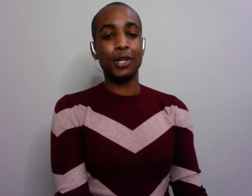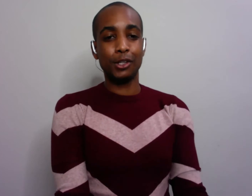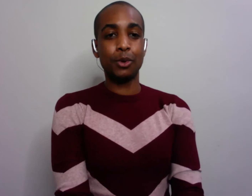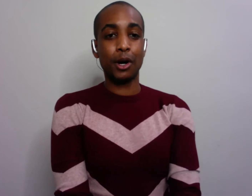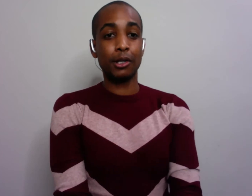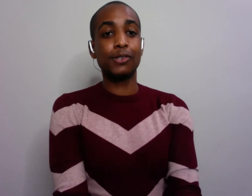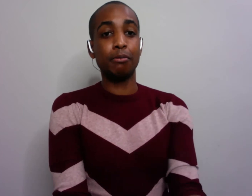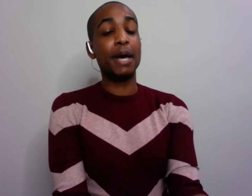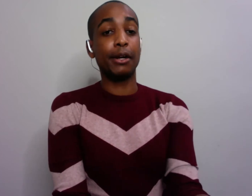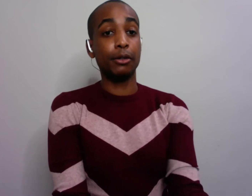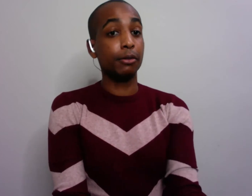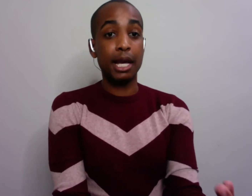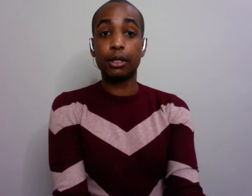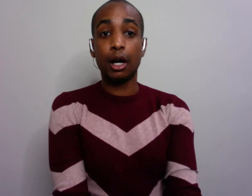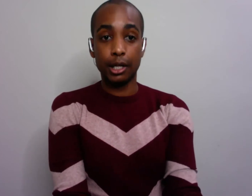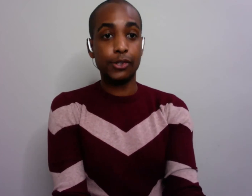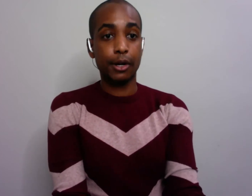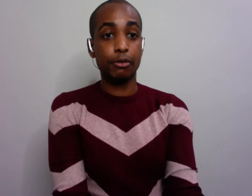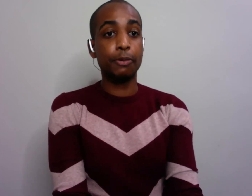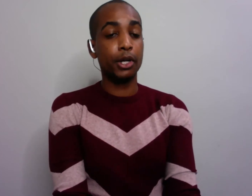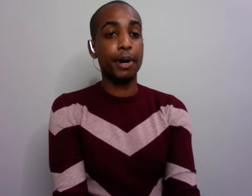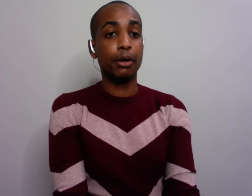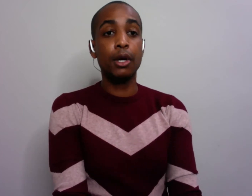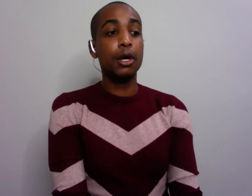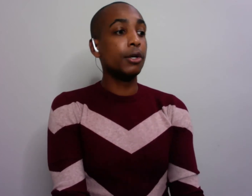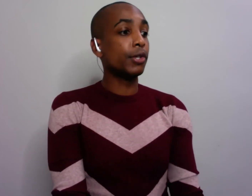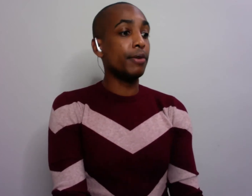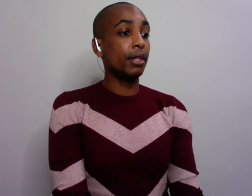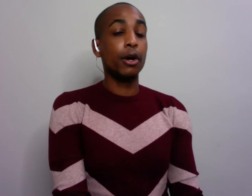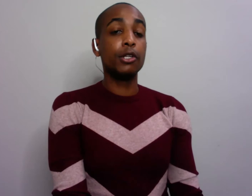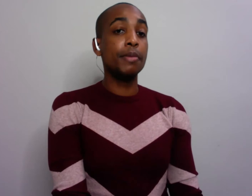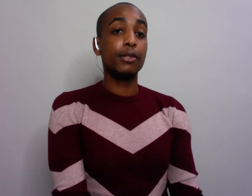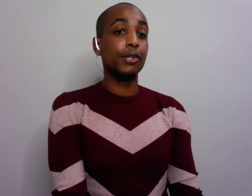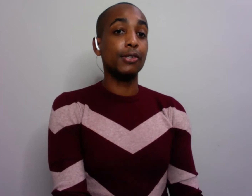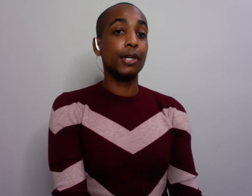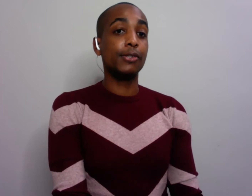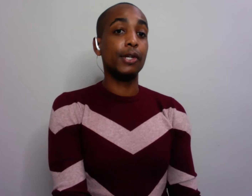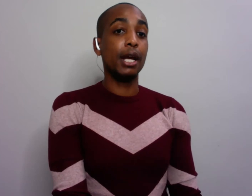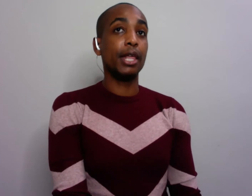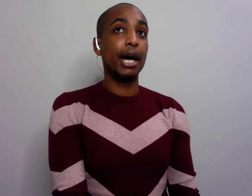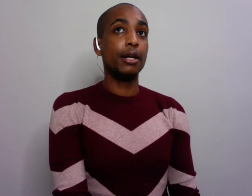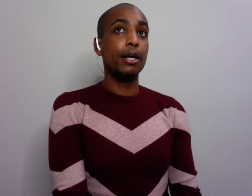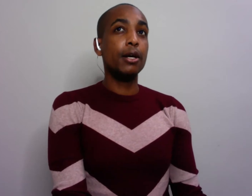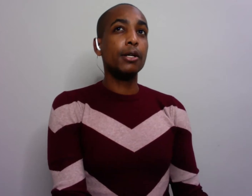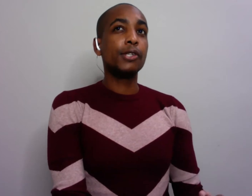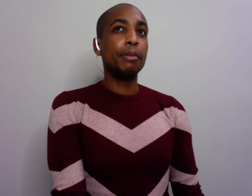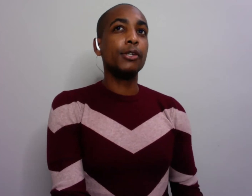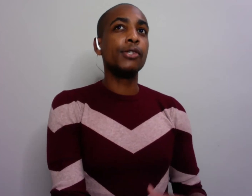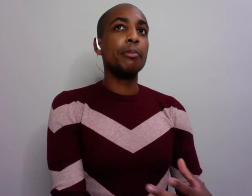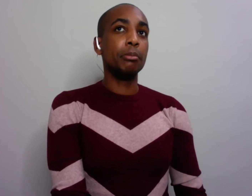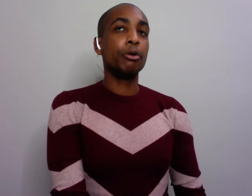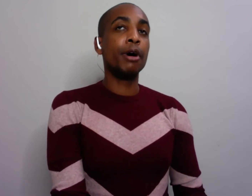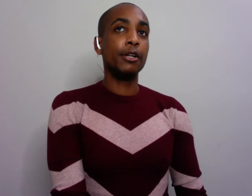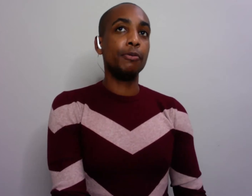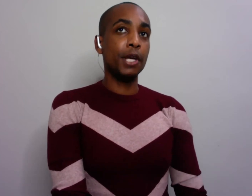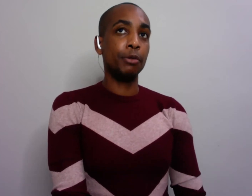from listening to our esteemed panel and colleagues here who've spoken about serving their own communities and seeing that something is